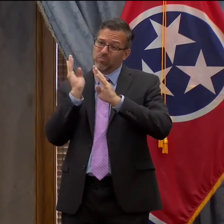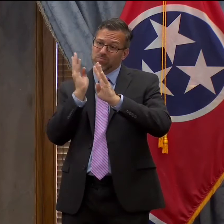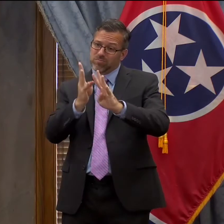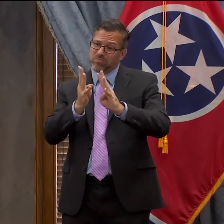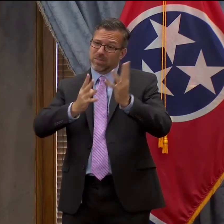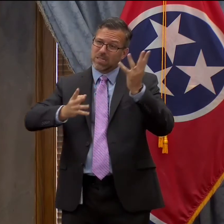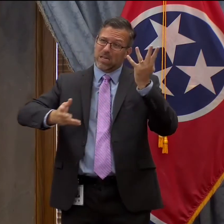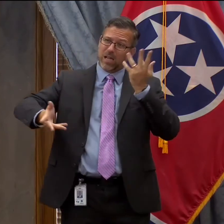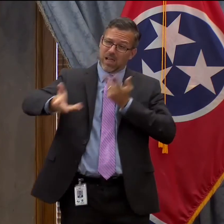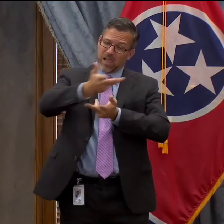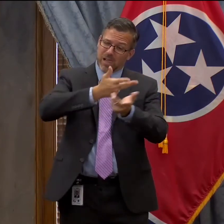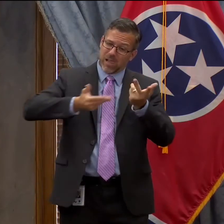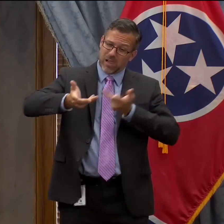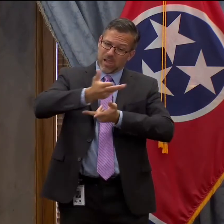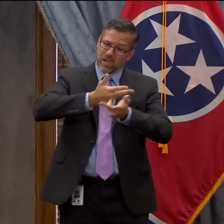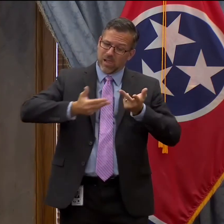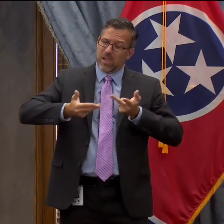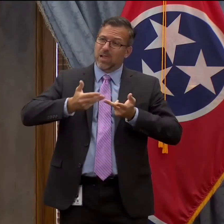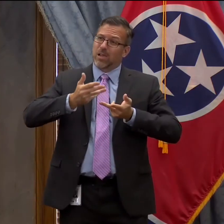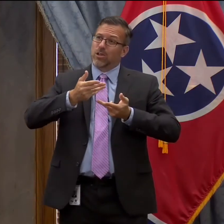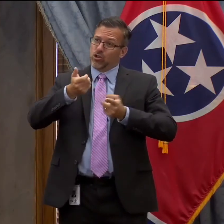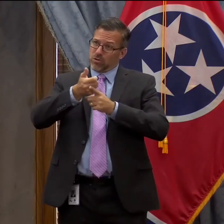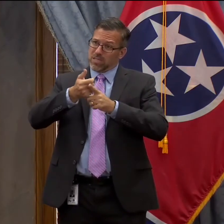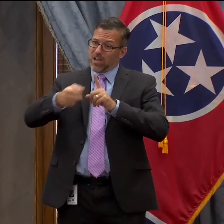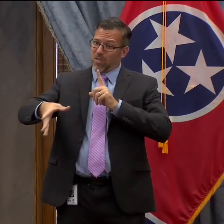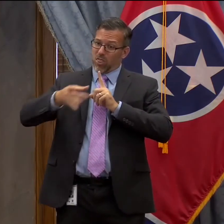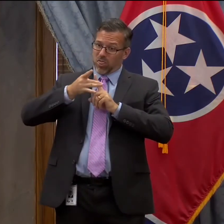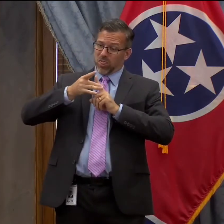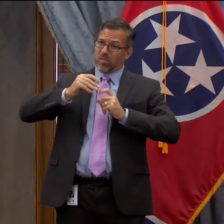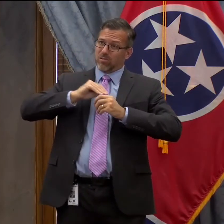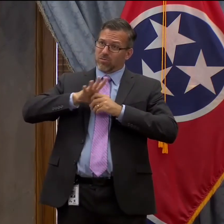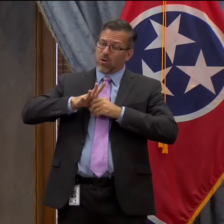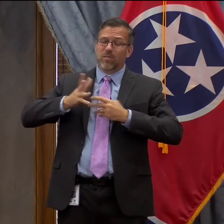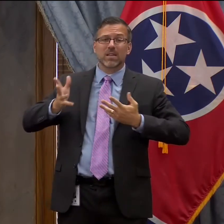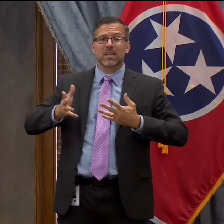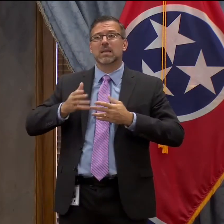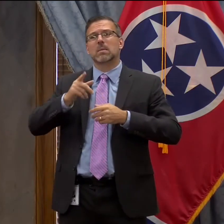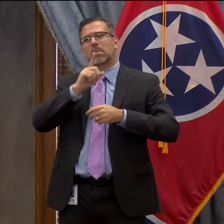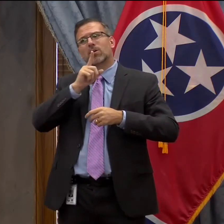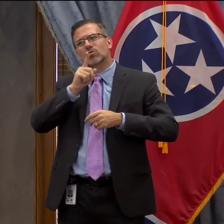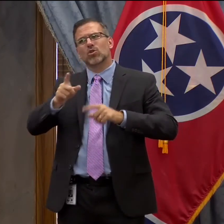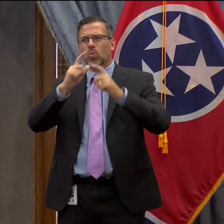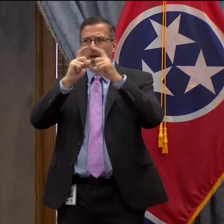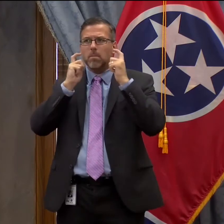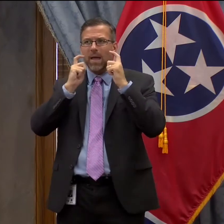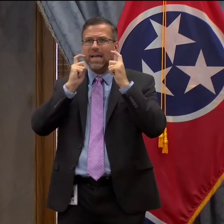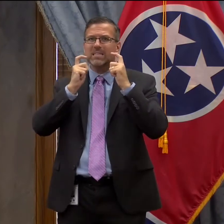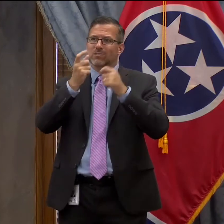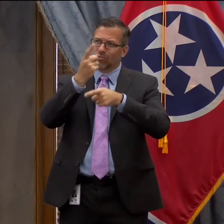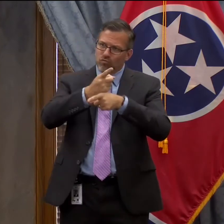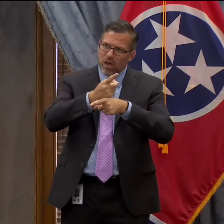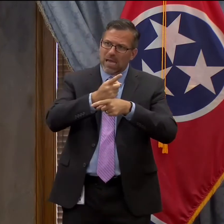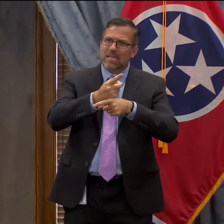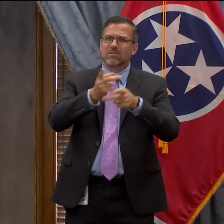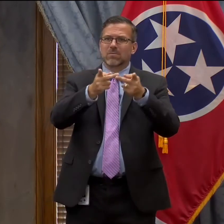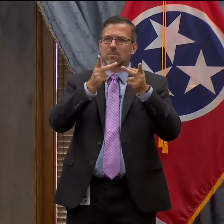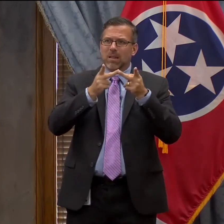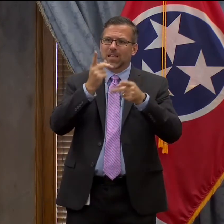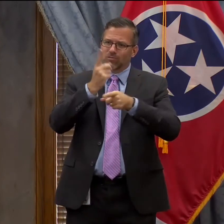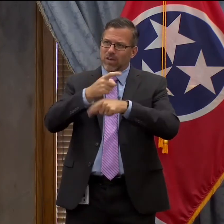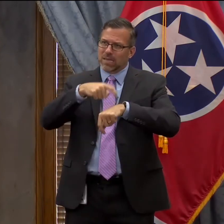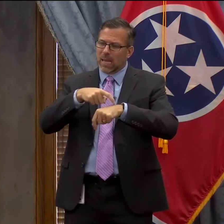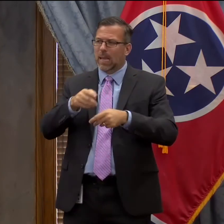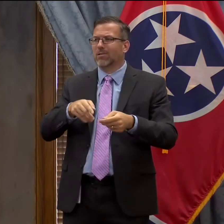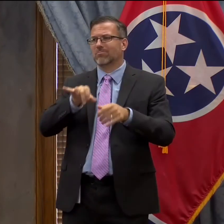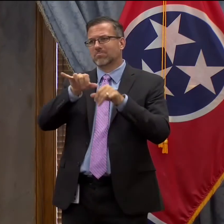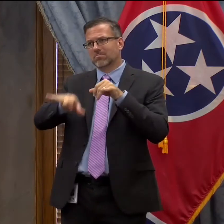expose yourself or others to COVID, wearing masks when it's the right the right place at the right time, washing your hands, staying